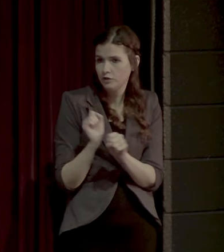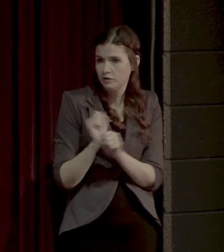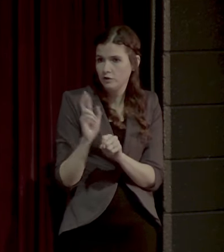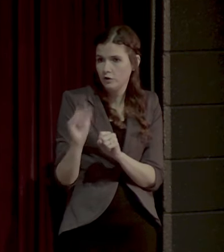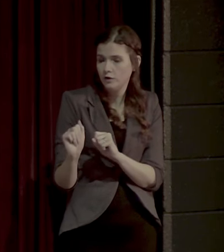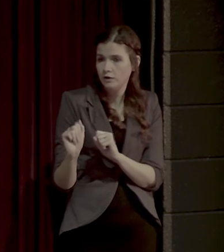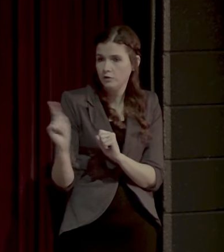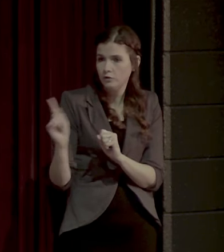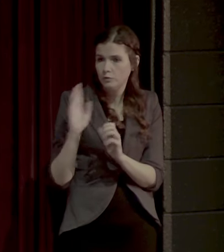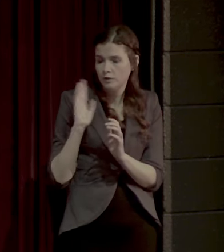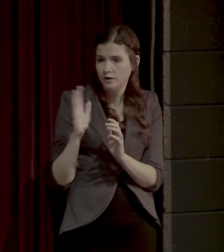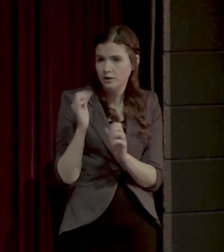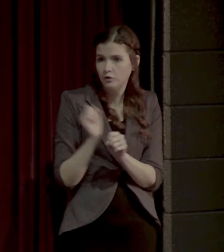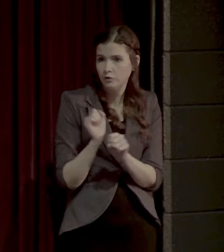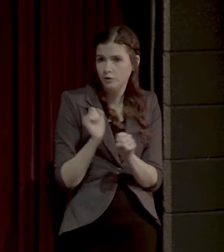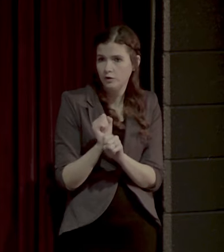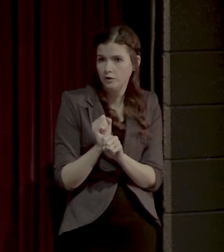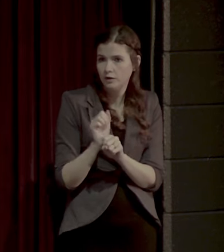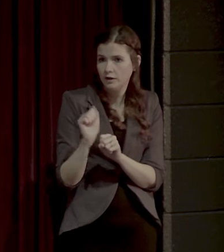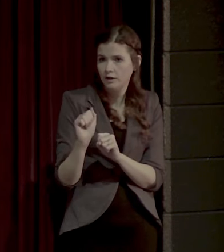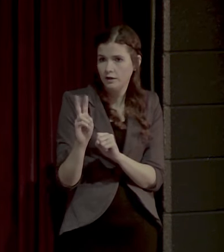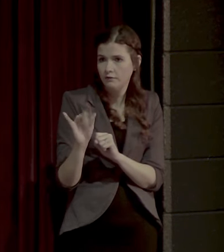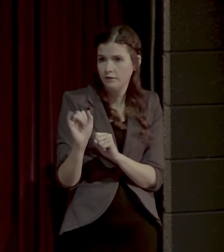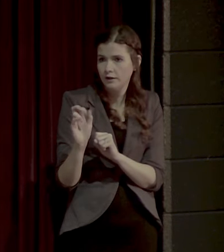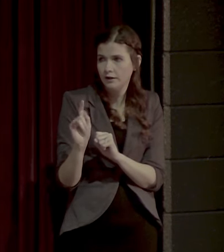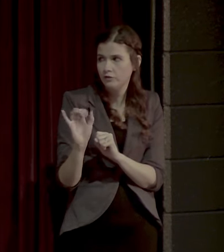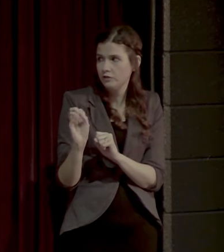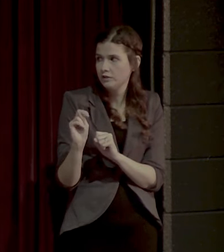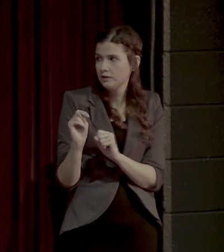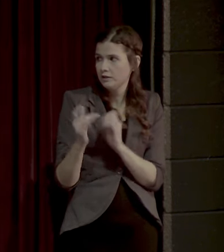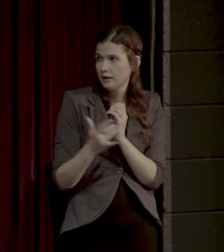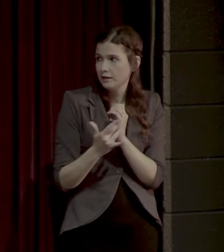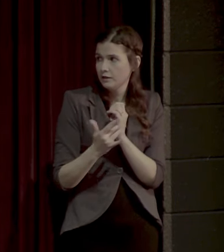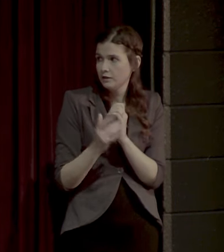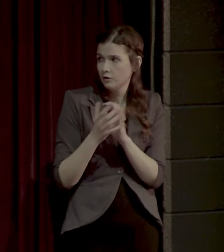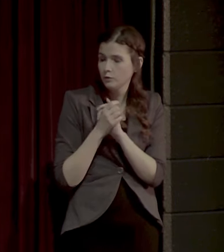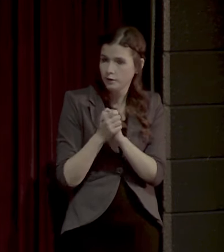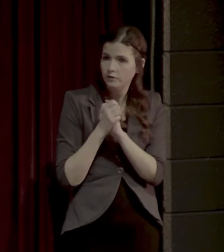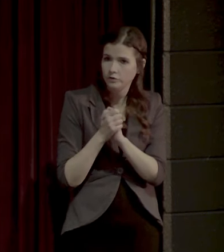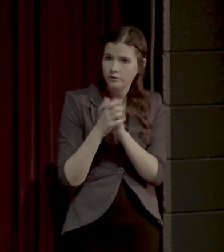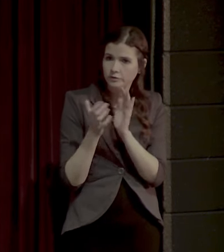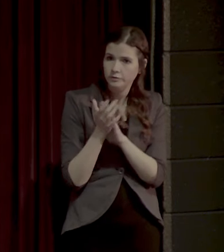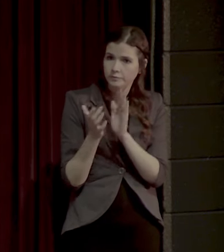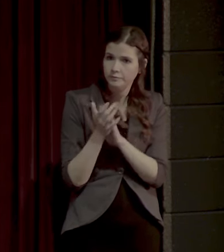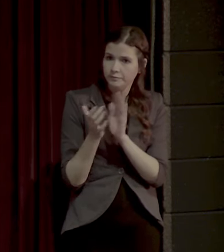will be pursuing a career as an aviation technician. Congratulations, Rosa.